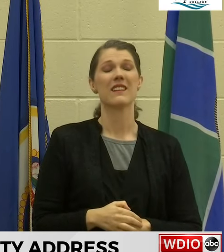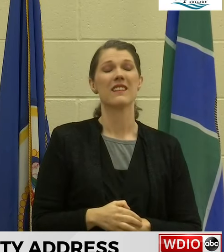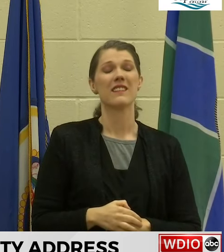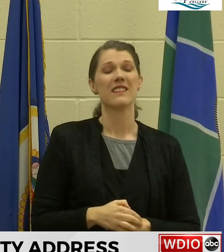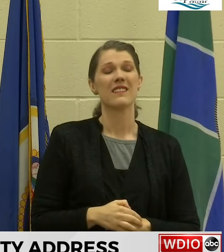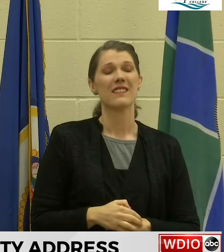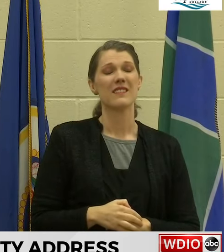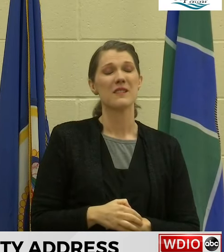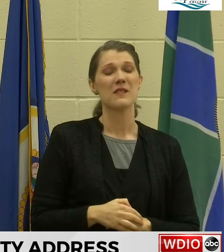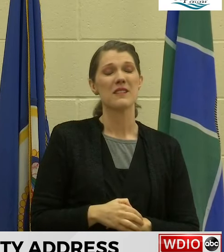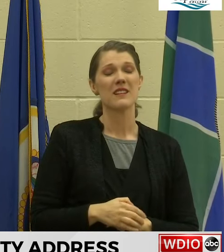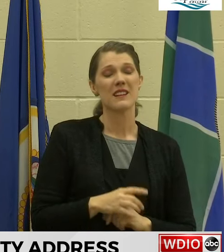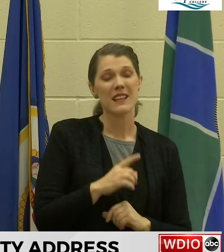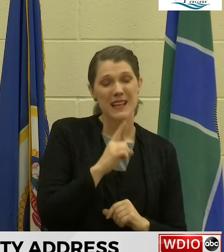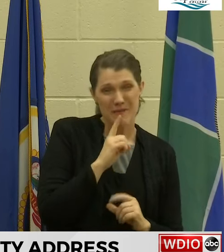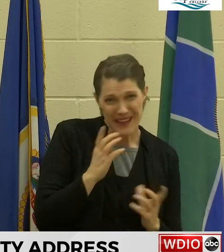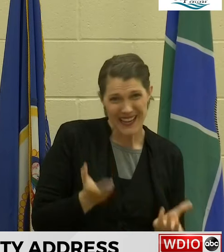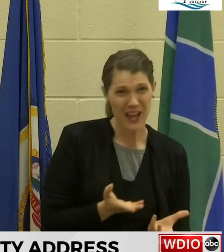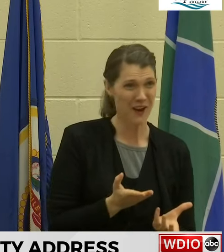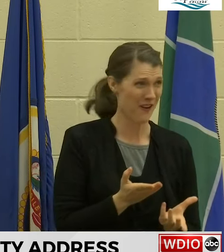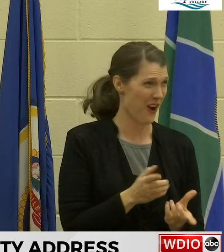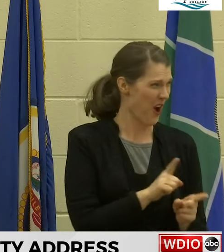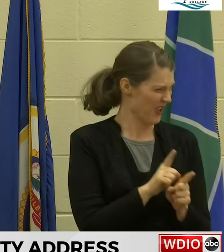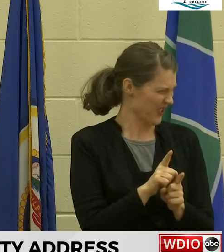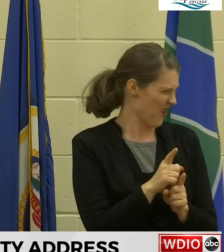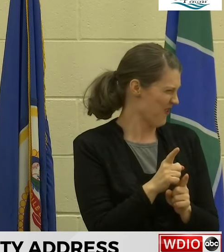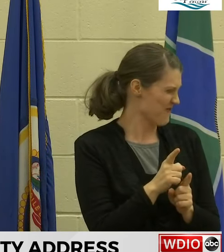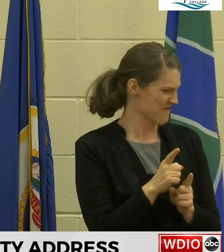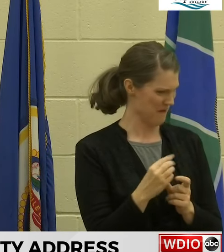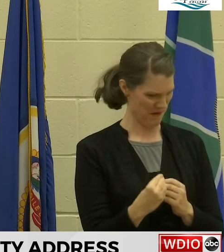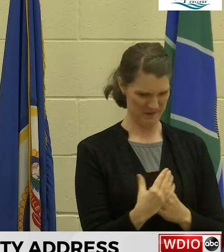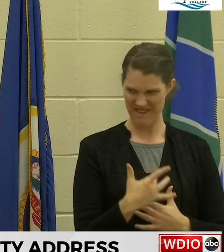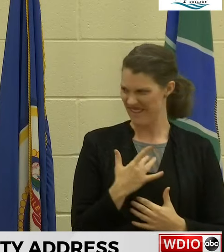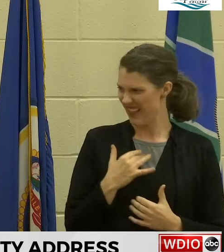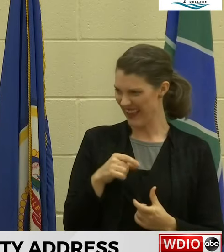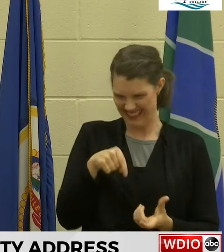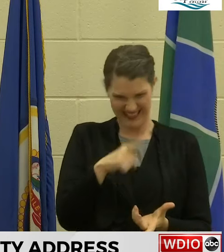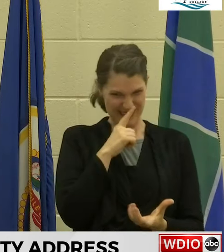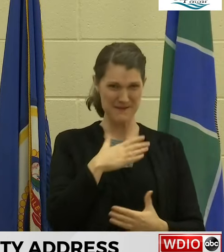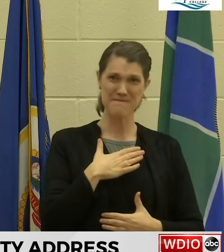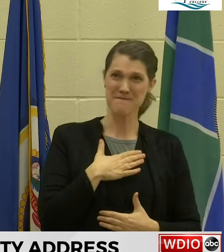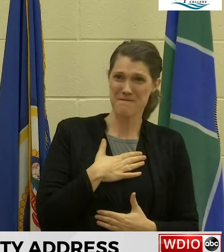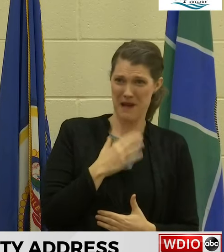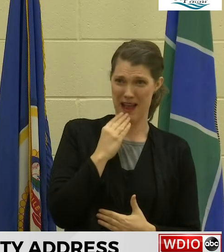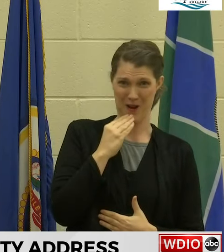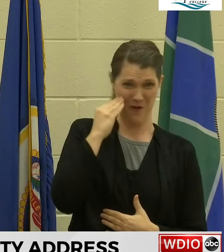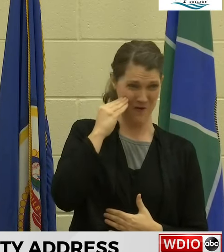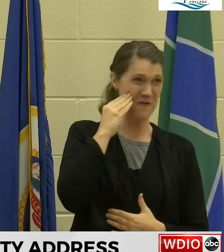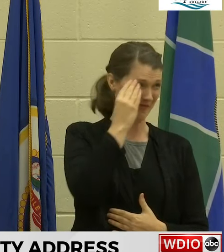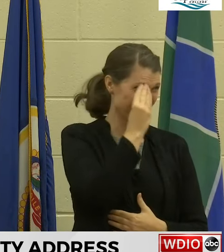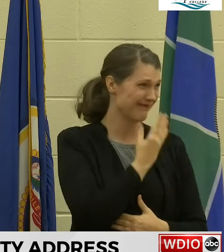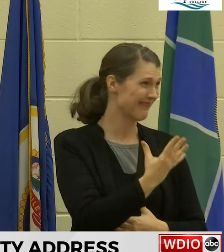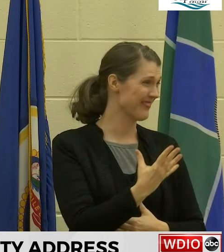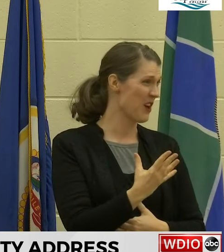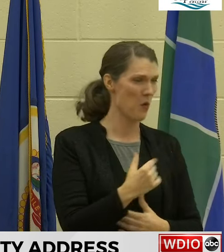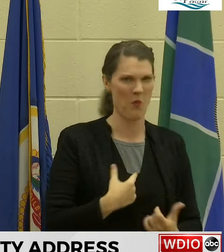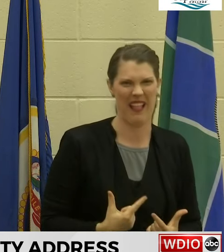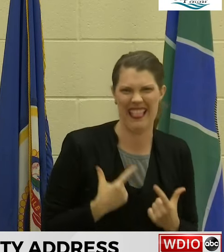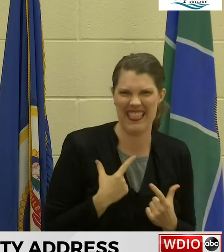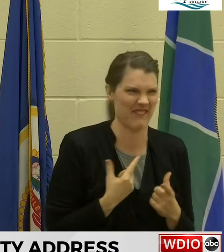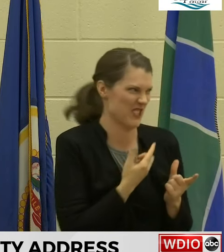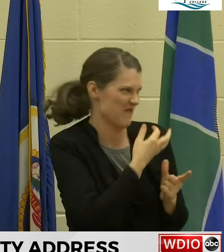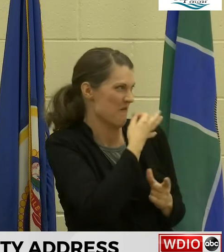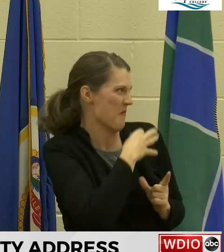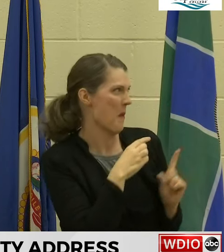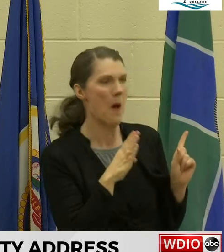Being here also feels like I'm welcoming you into my home. We live just a few blocks